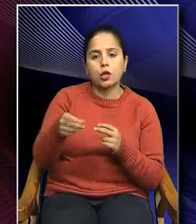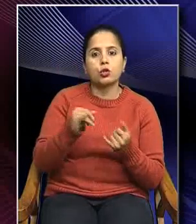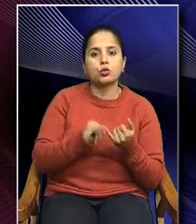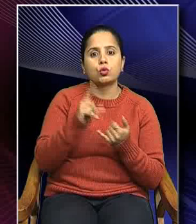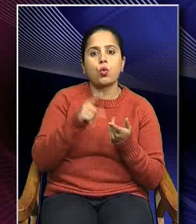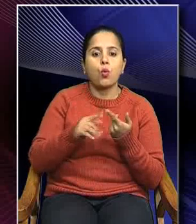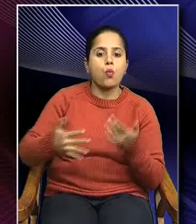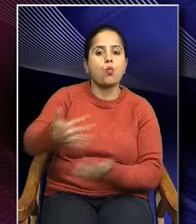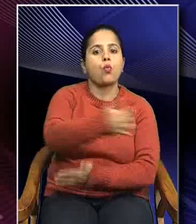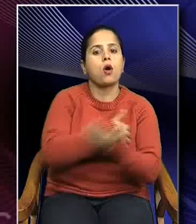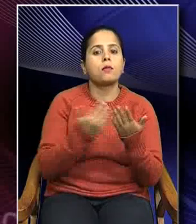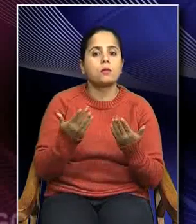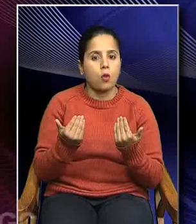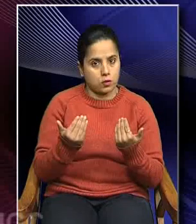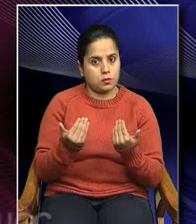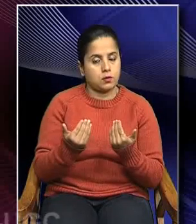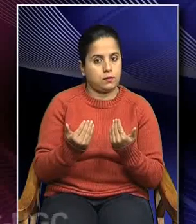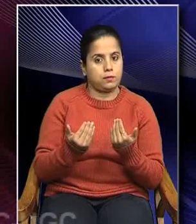it, right? So,